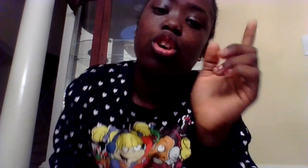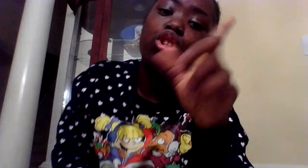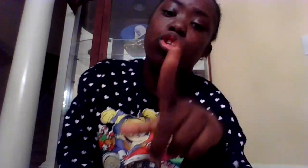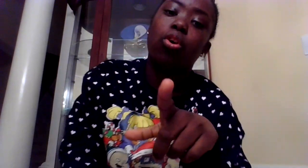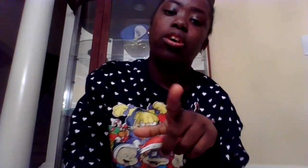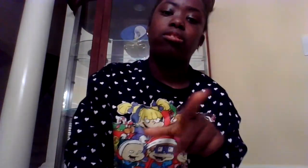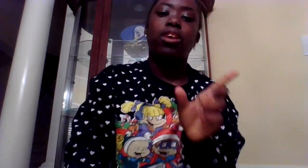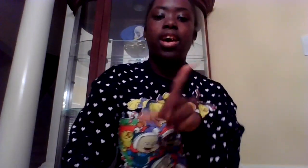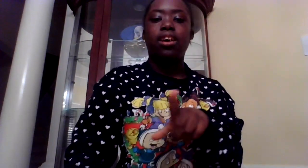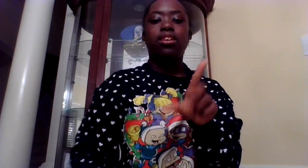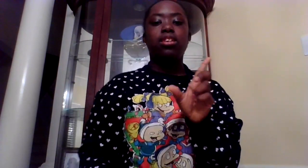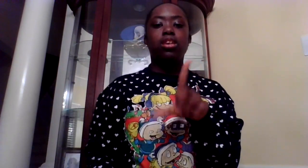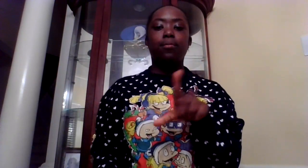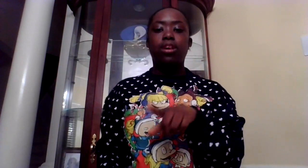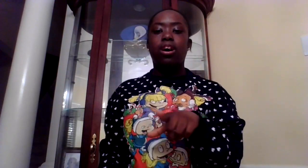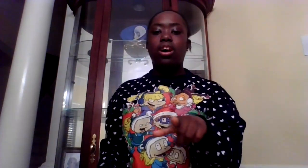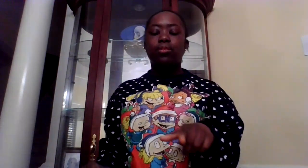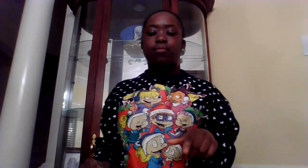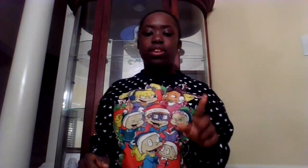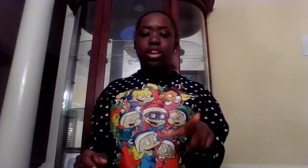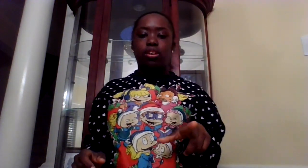so I want to end the vlog here.